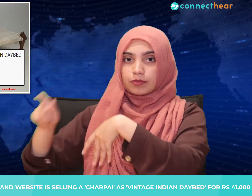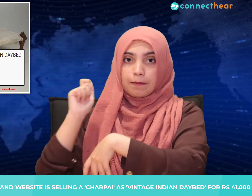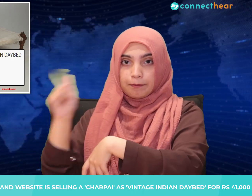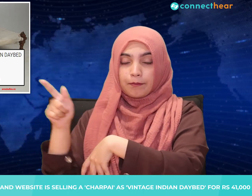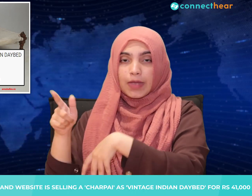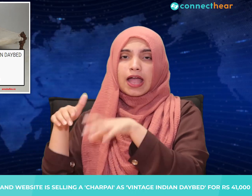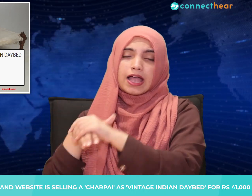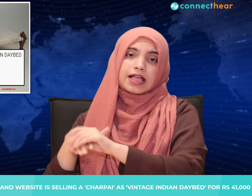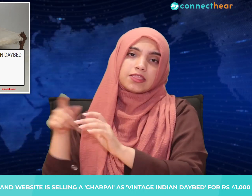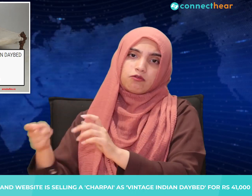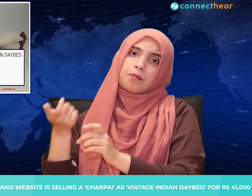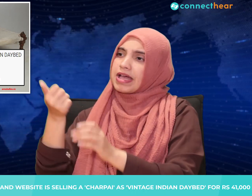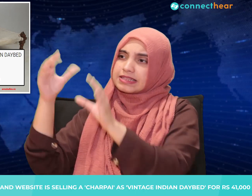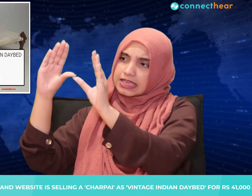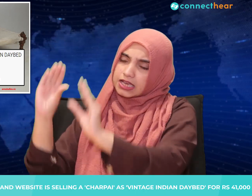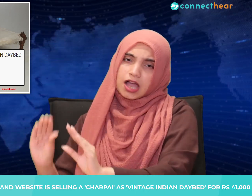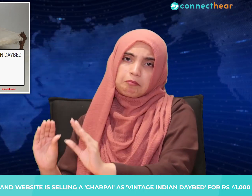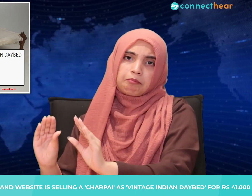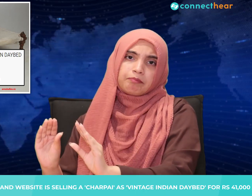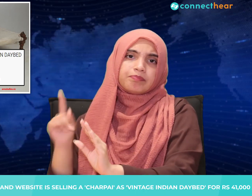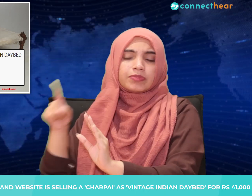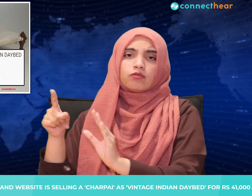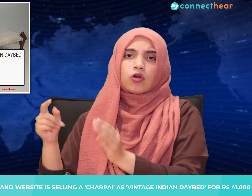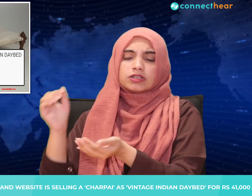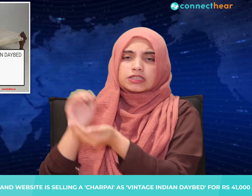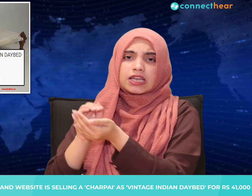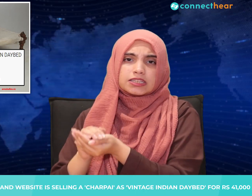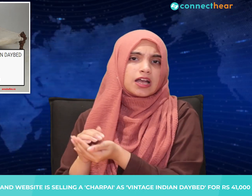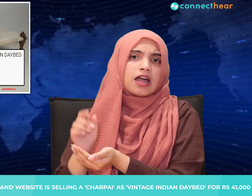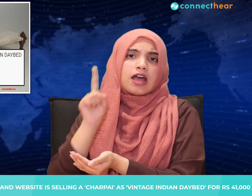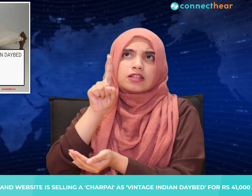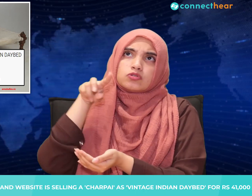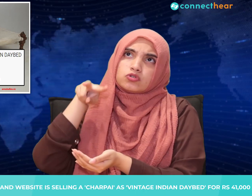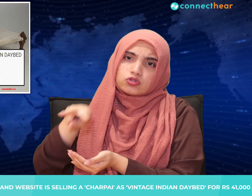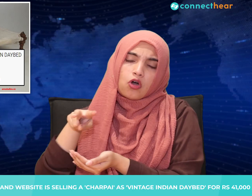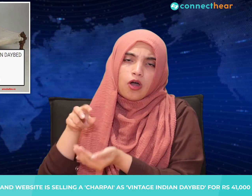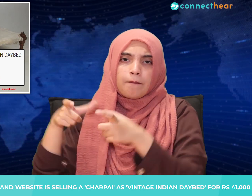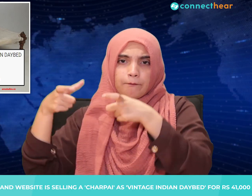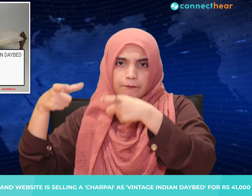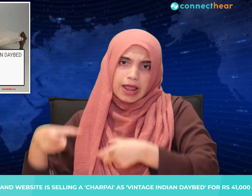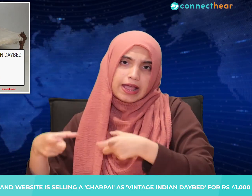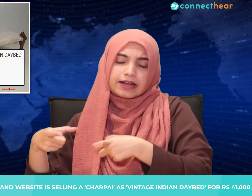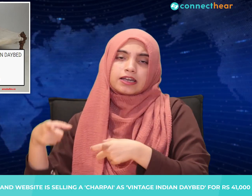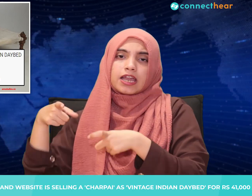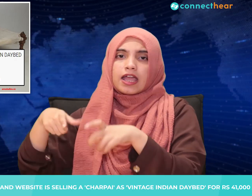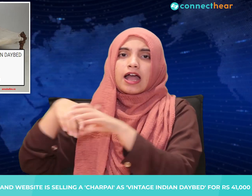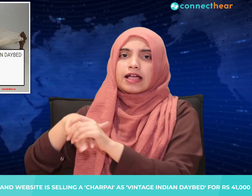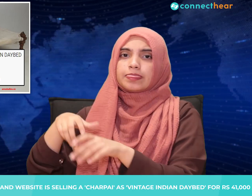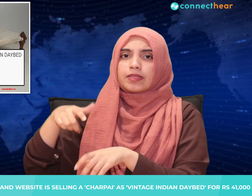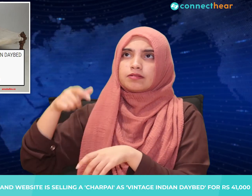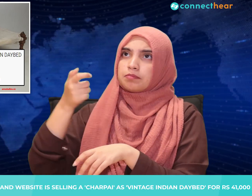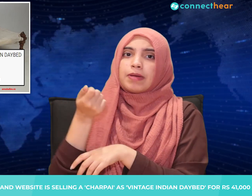grocery shops, where a set of 100 costs around 200 rupees and is used for serving guests at